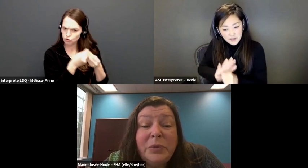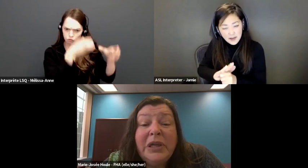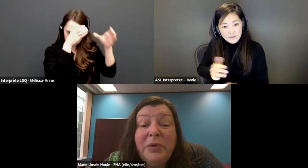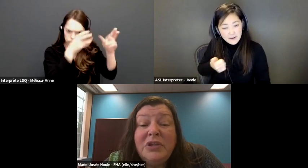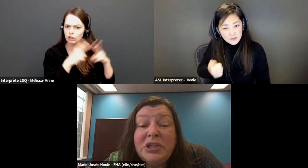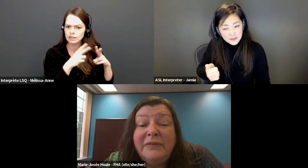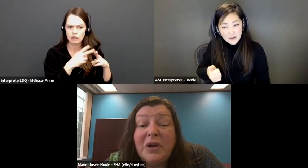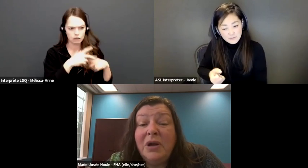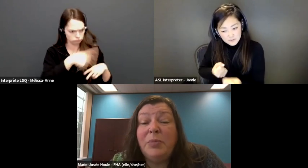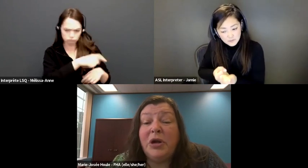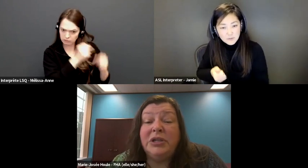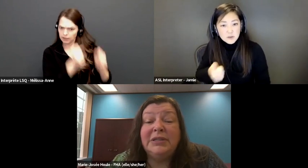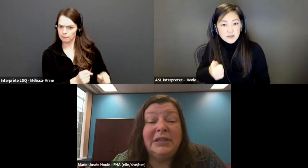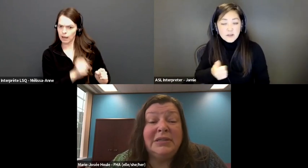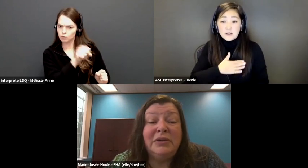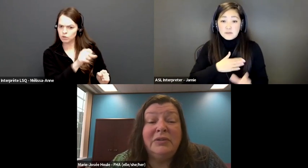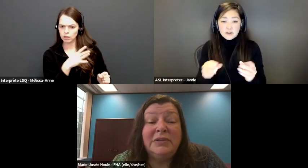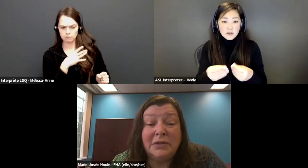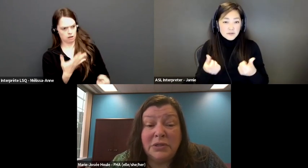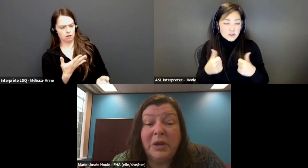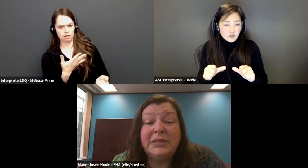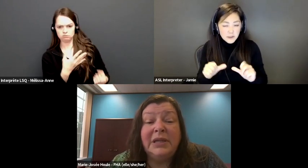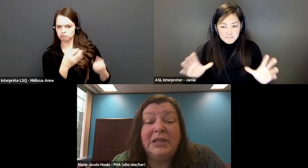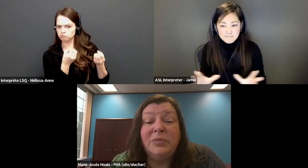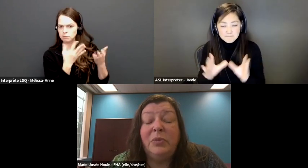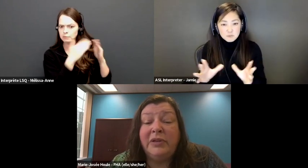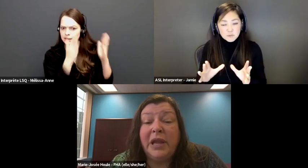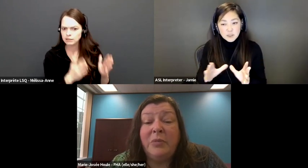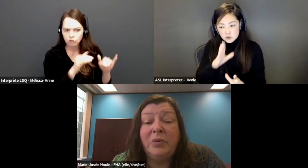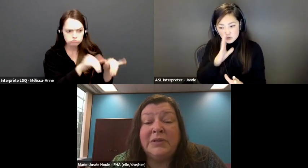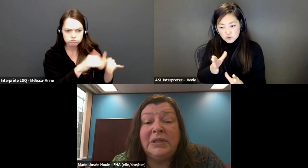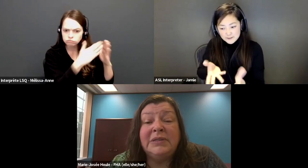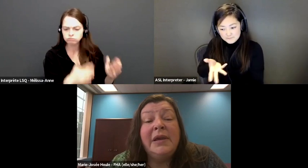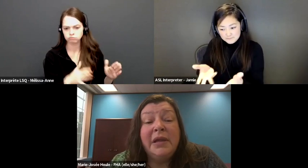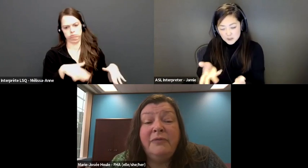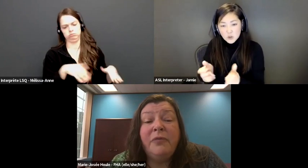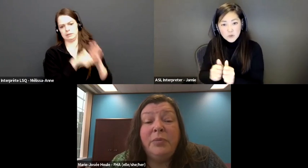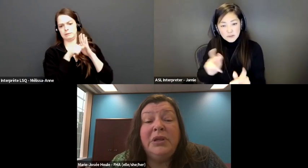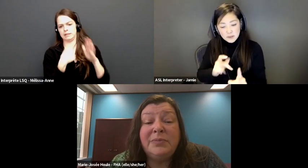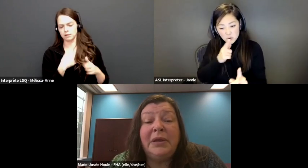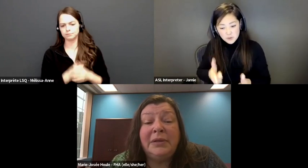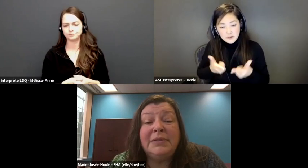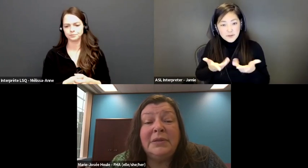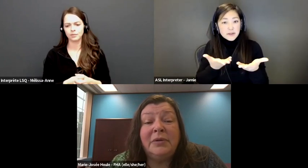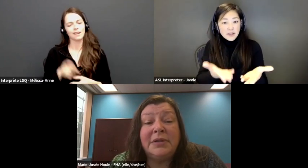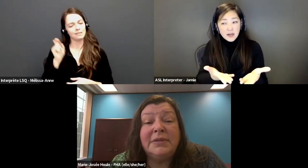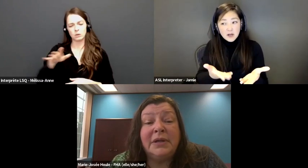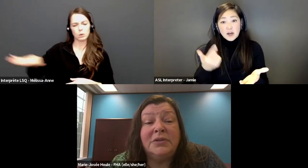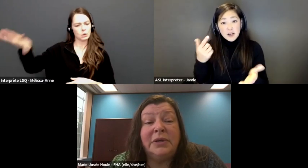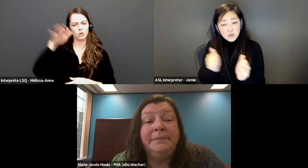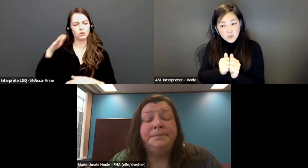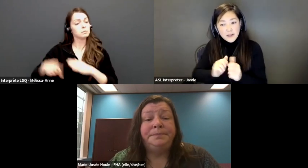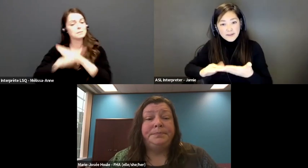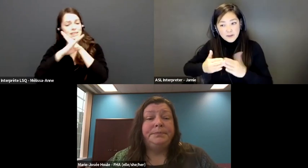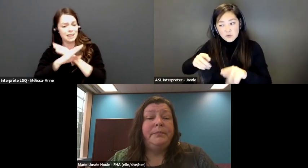office is working with The Shift on a project to continue this direct engagement with encampment residents in four municipalities across the